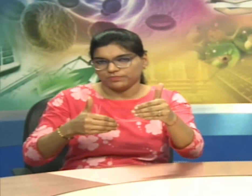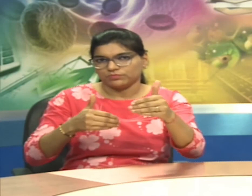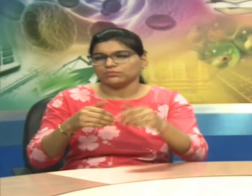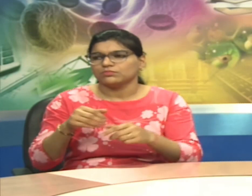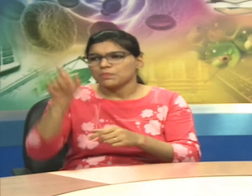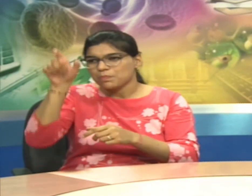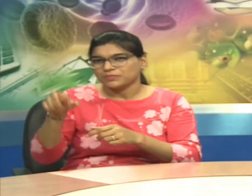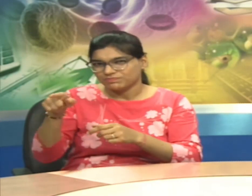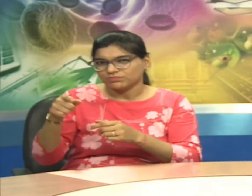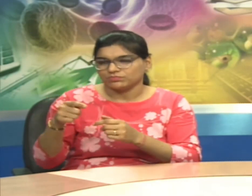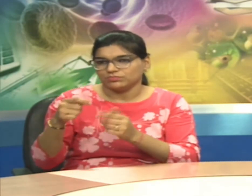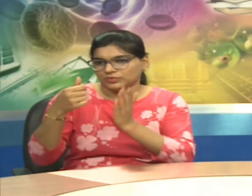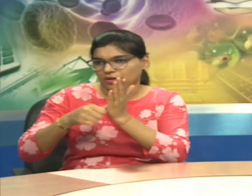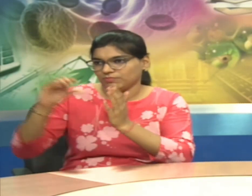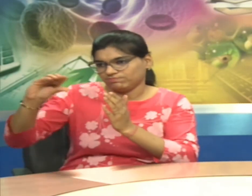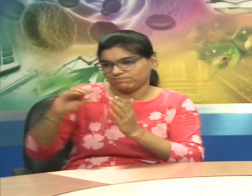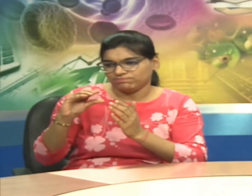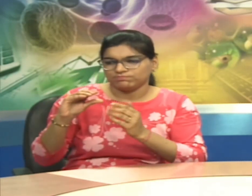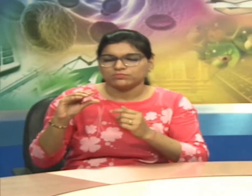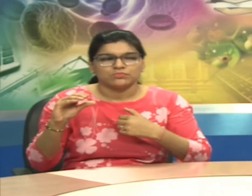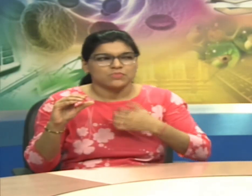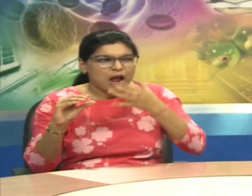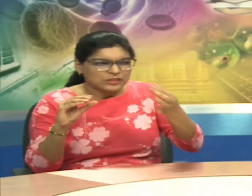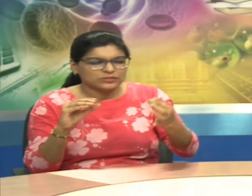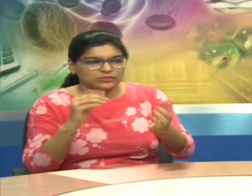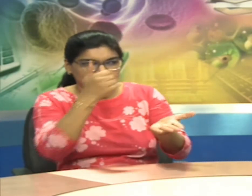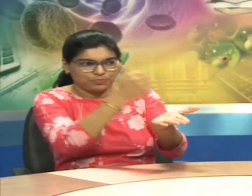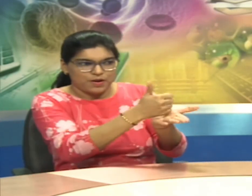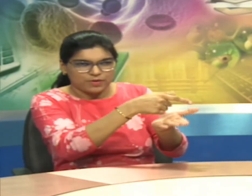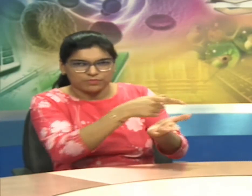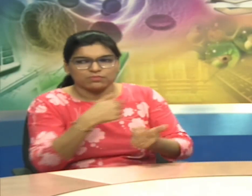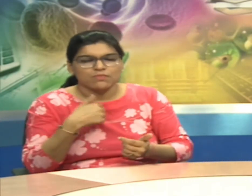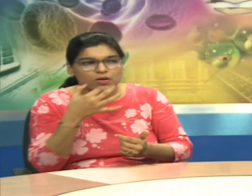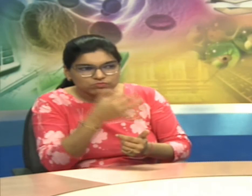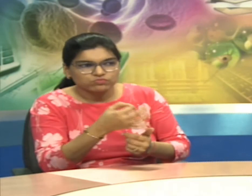For example, in duration of 1 year, persons